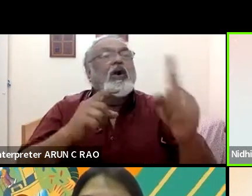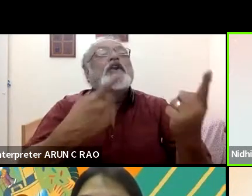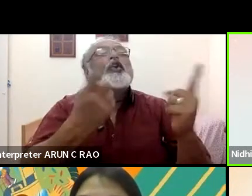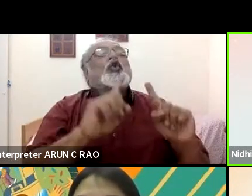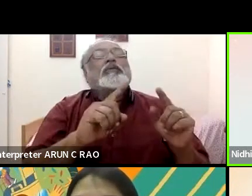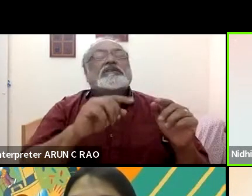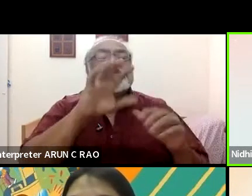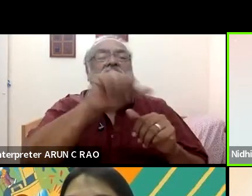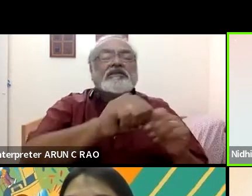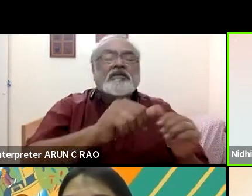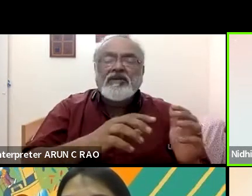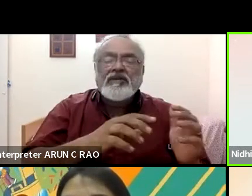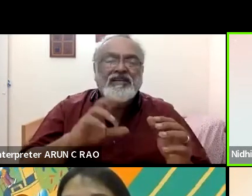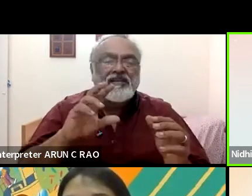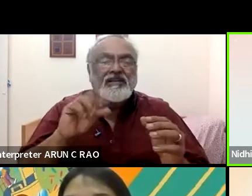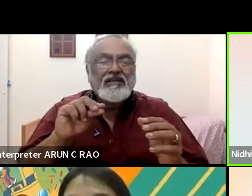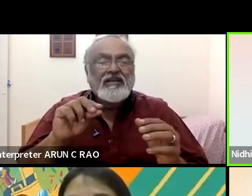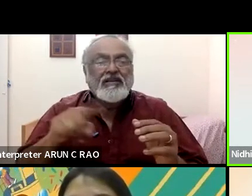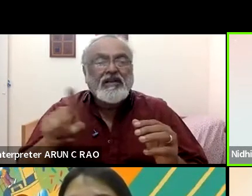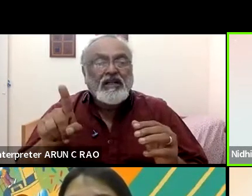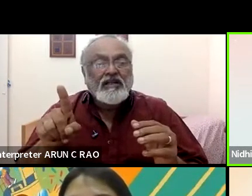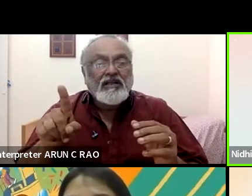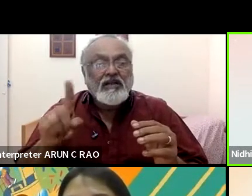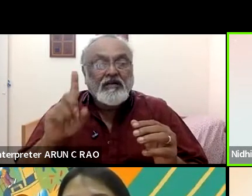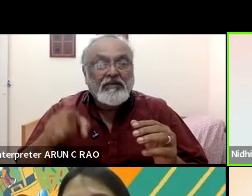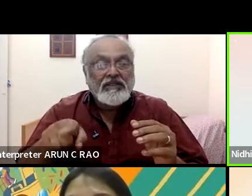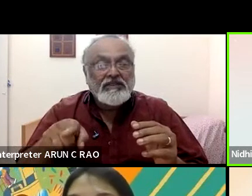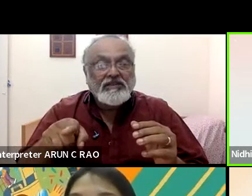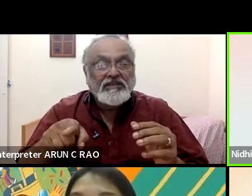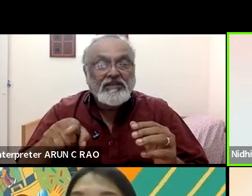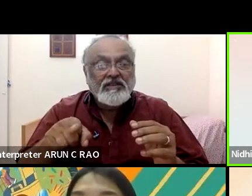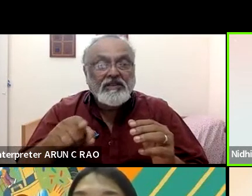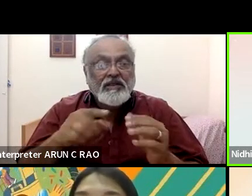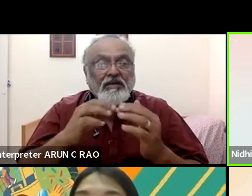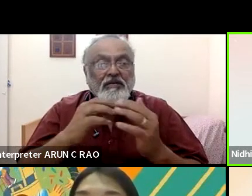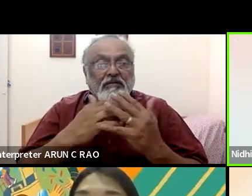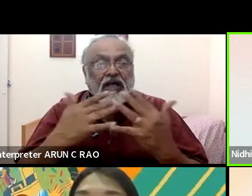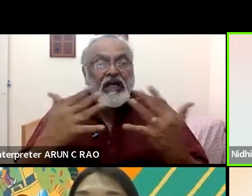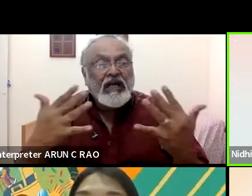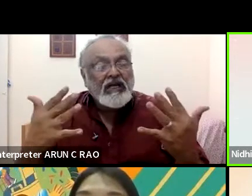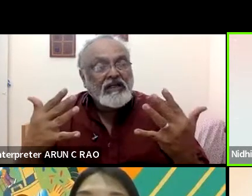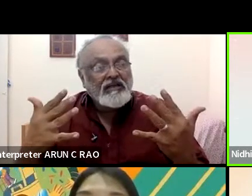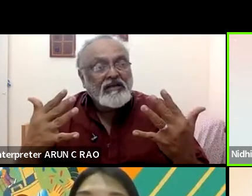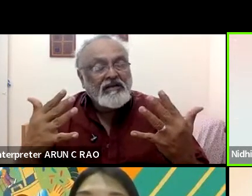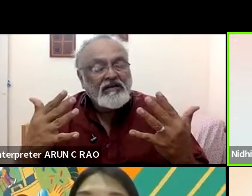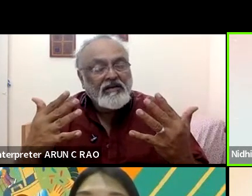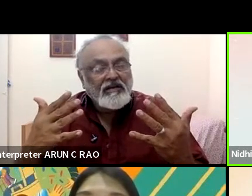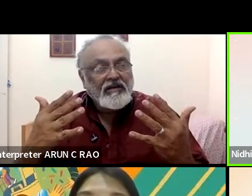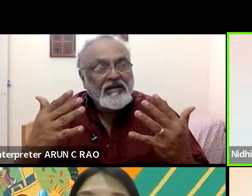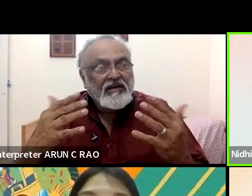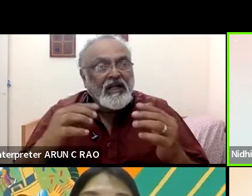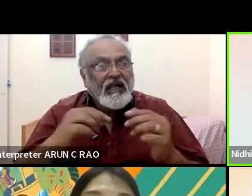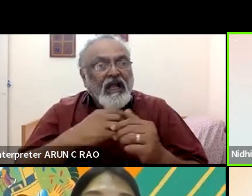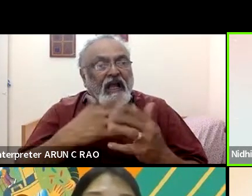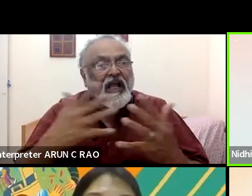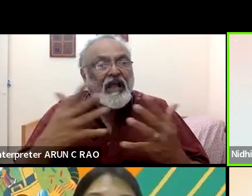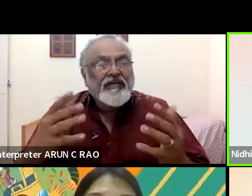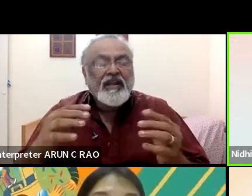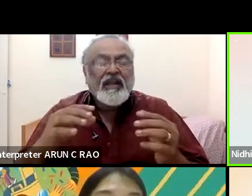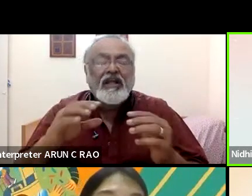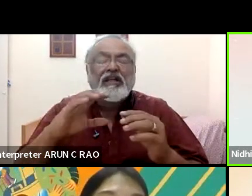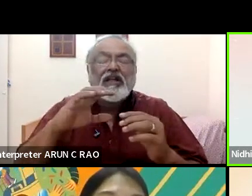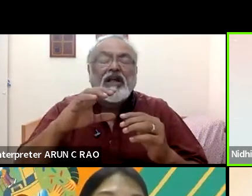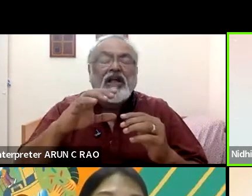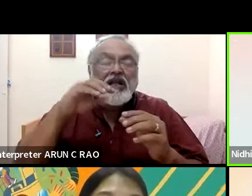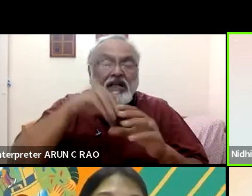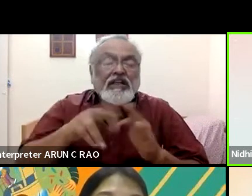really is an interconnected, and it needs change and commitment at every level. While curriculum, including this in curriculum, is